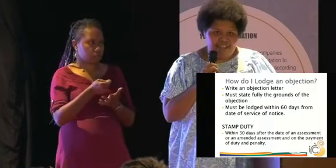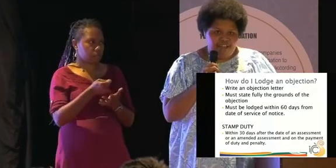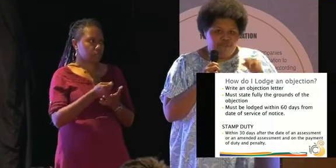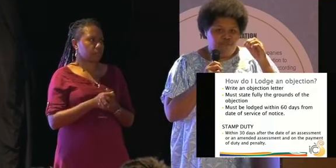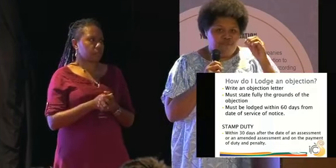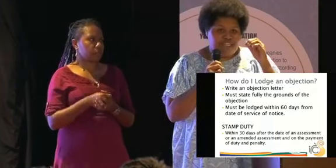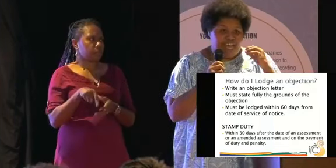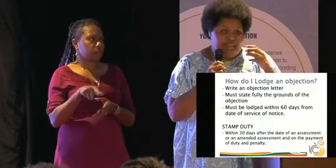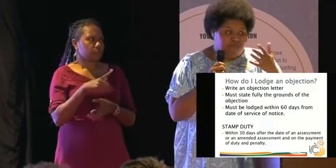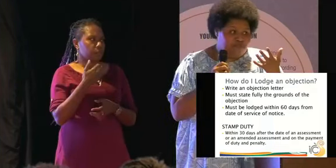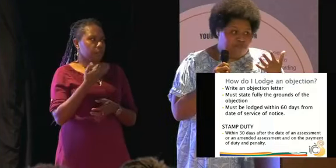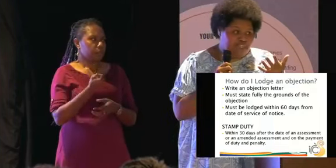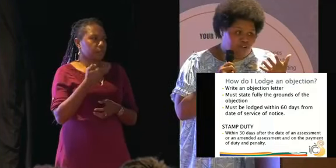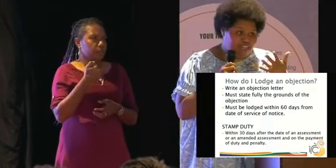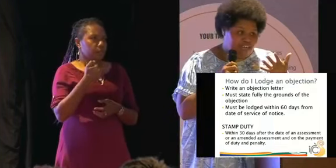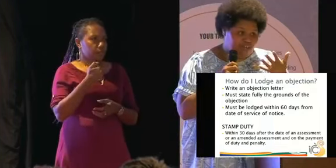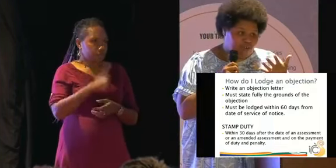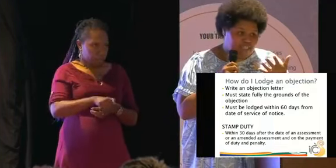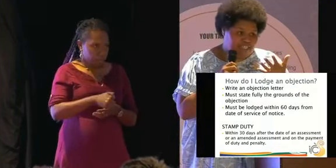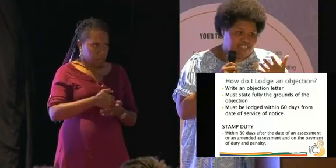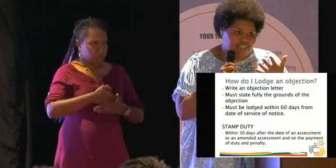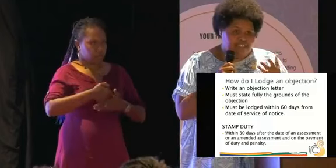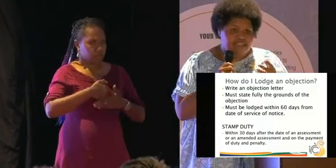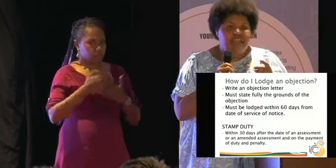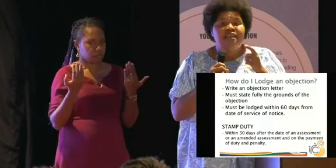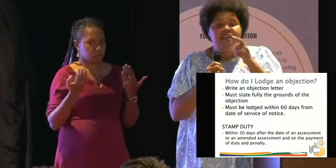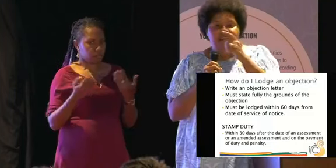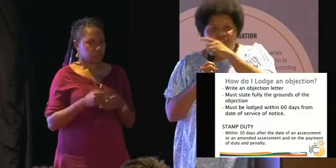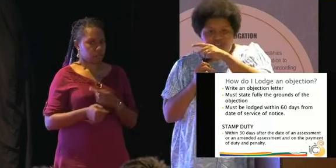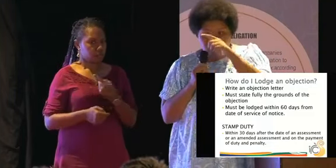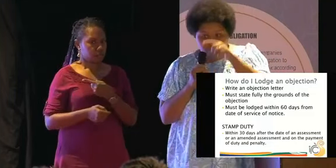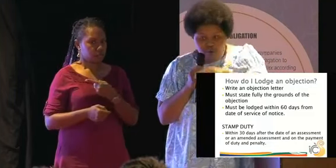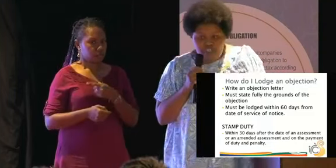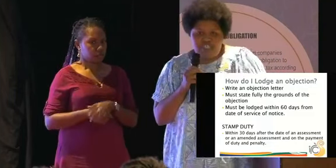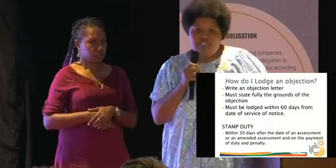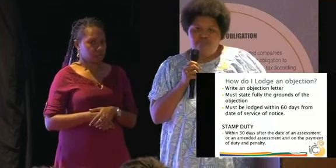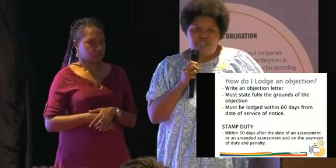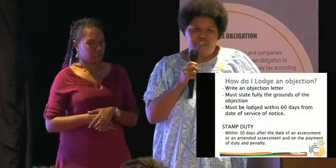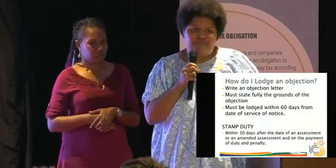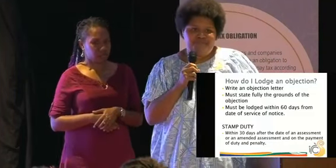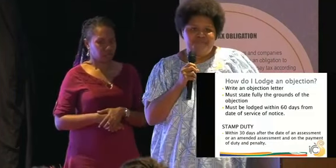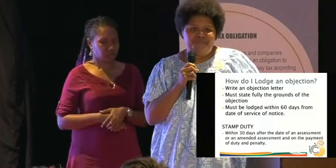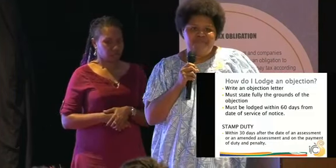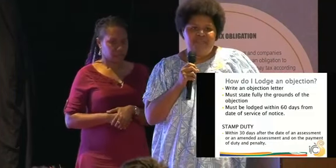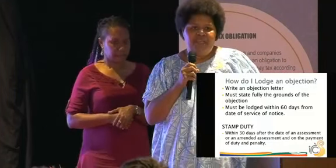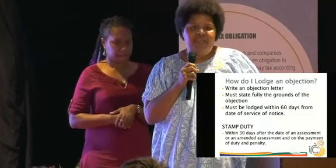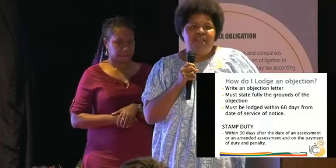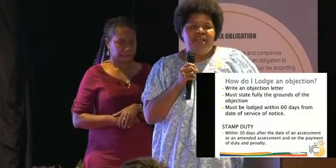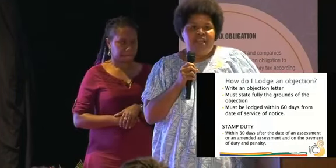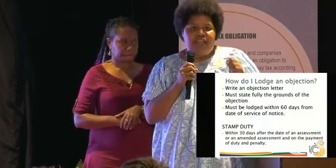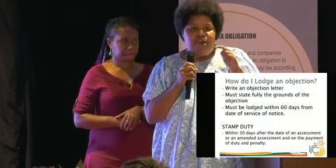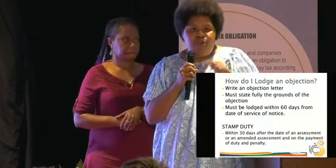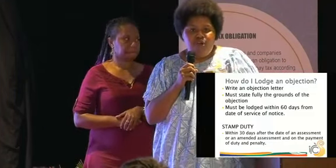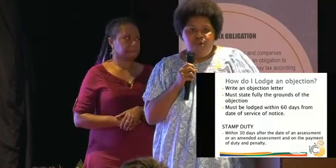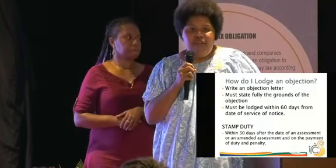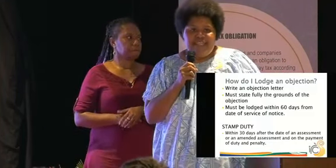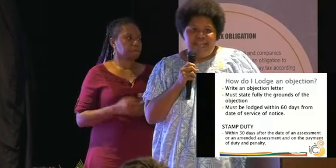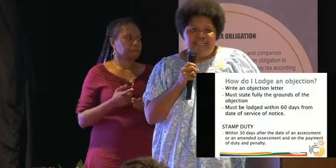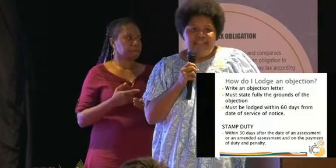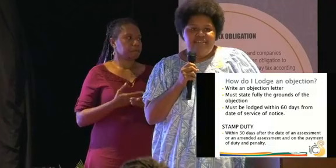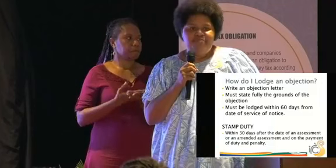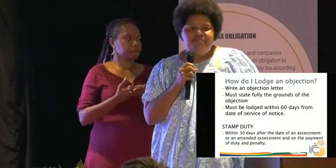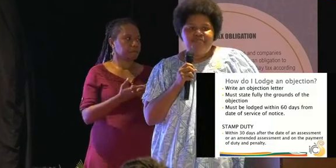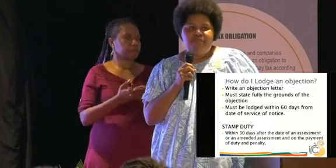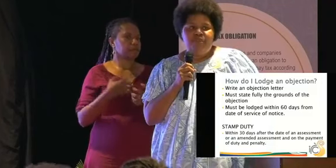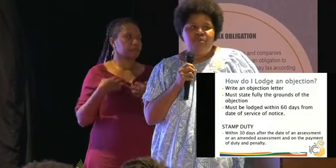days from the time you got that notice to lodge this objection. Now, not only